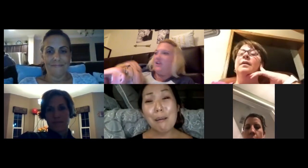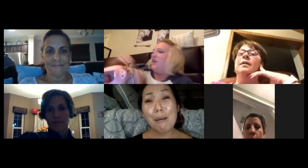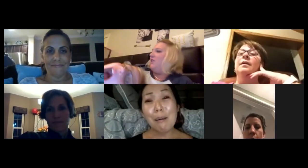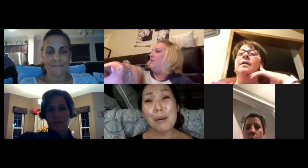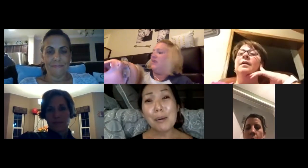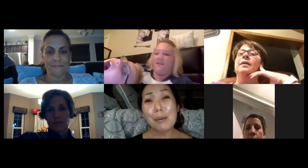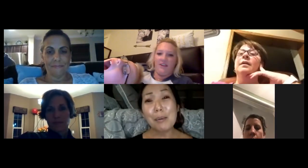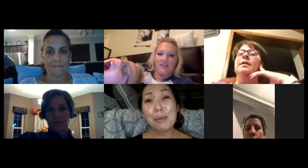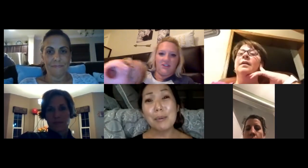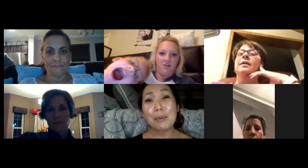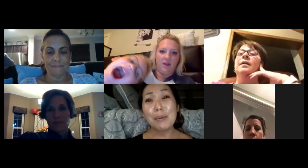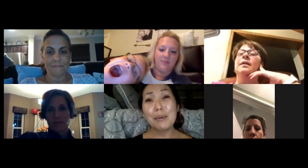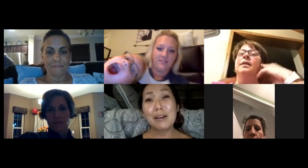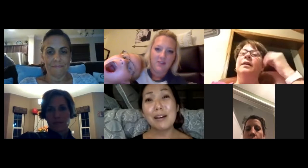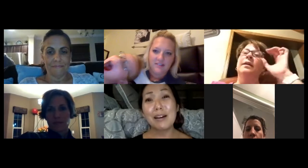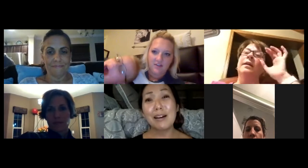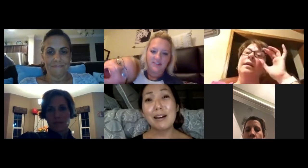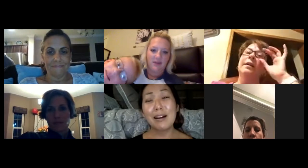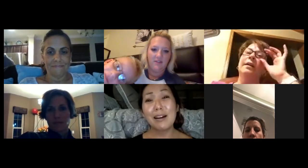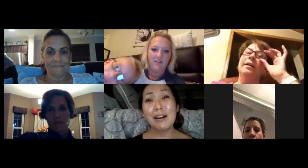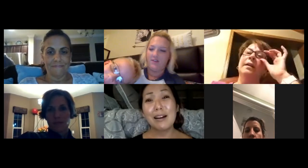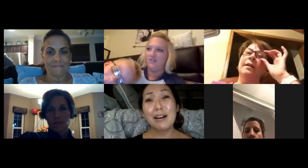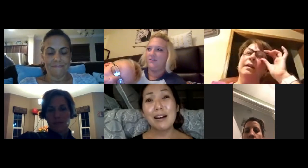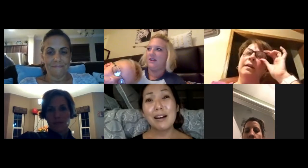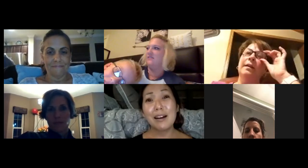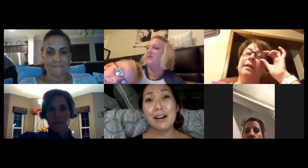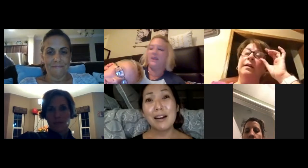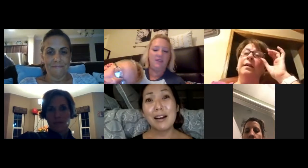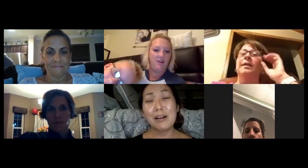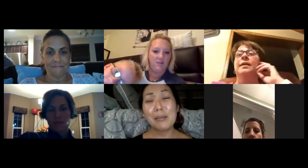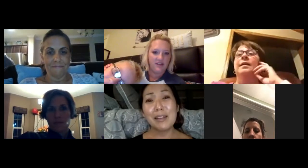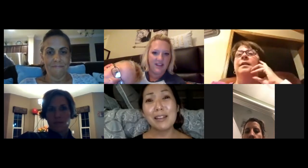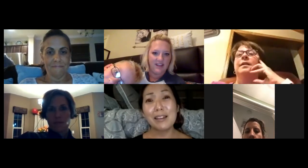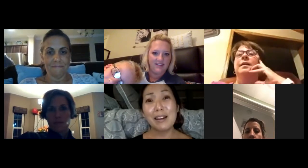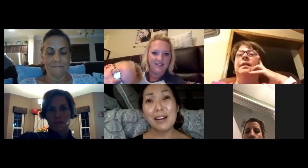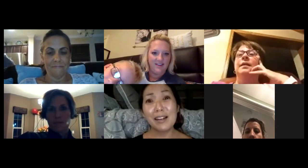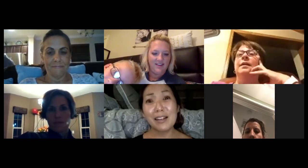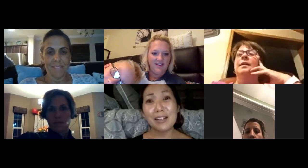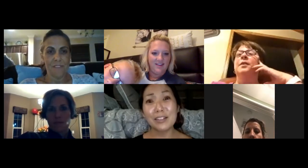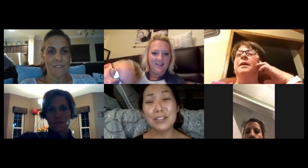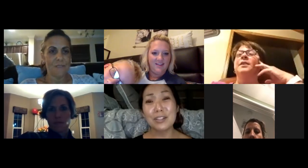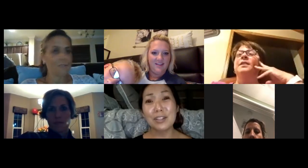go up there and have lunch and then go grab the suitcase. So he's paying for a third suitcase so we can take it over to the kids. Oh, my goodness.